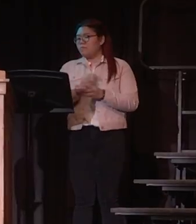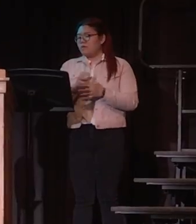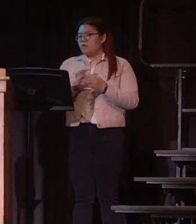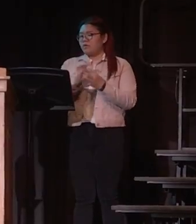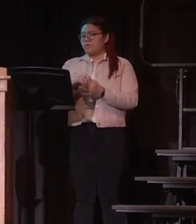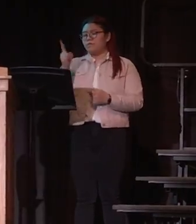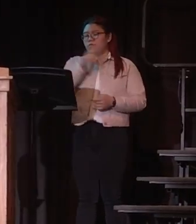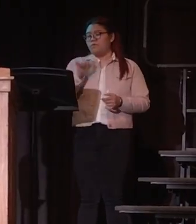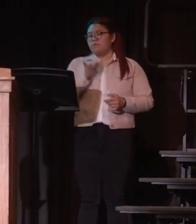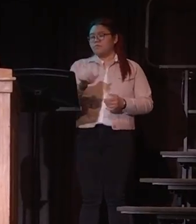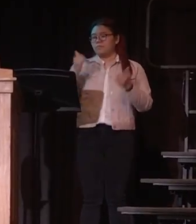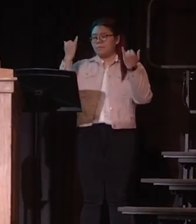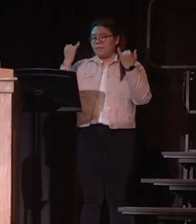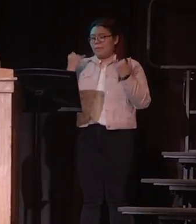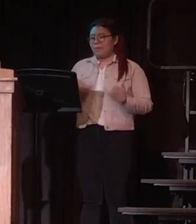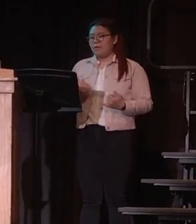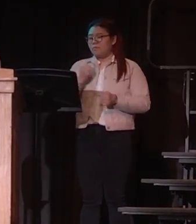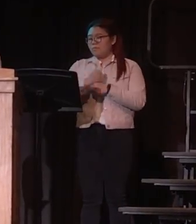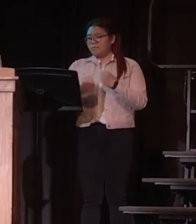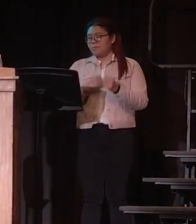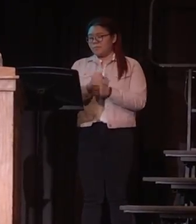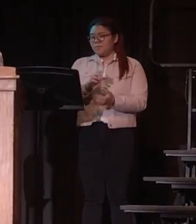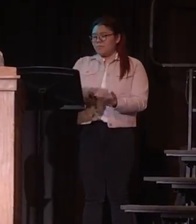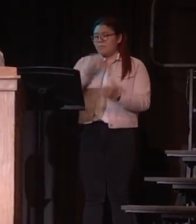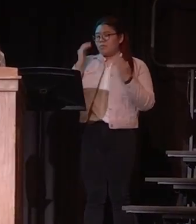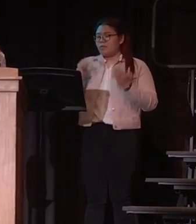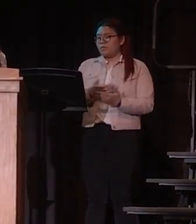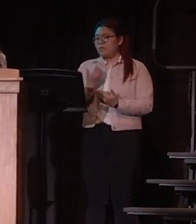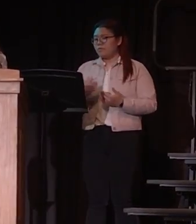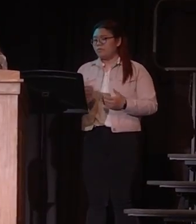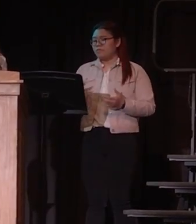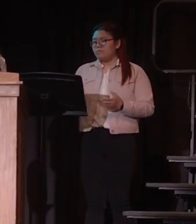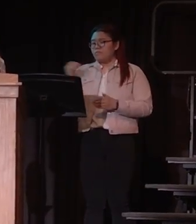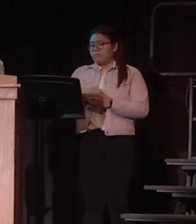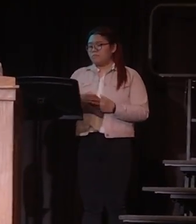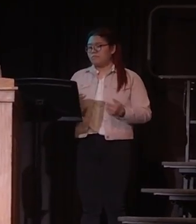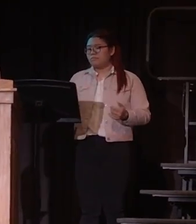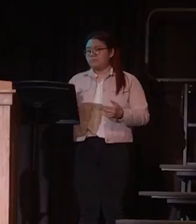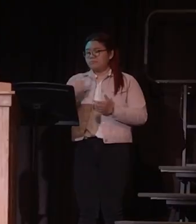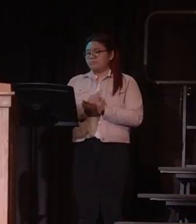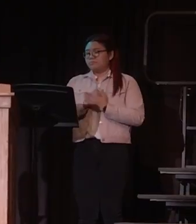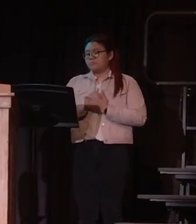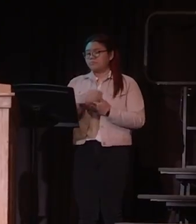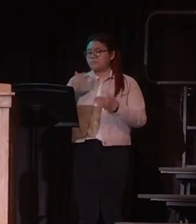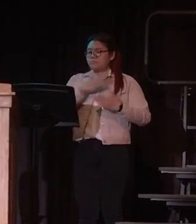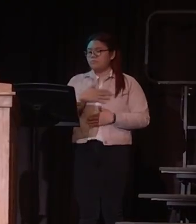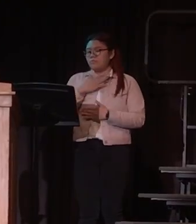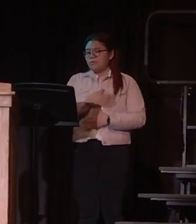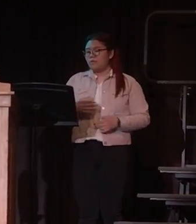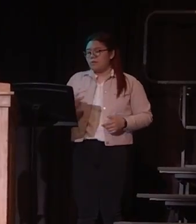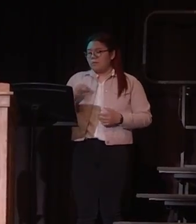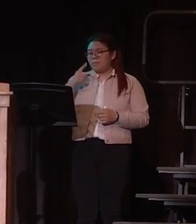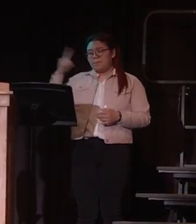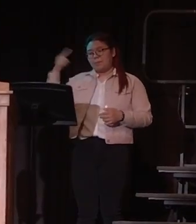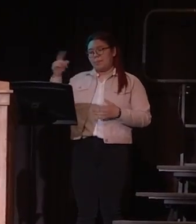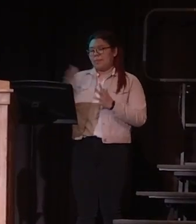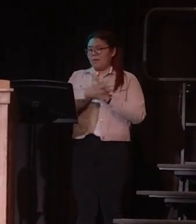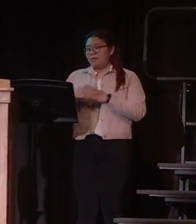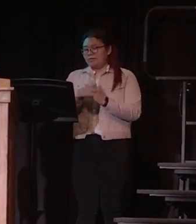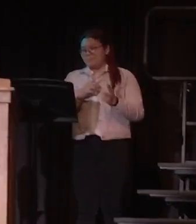oath in American Sign Language and receiving their certificates, students will now officially be inducted. Congratulations to all.